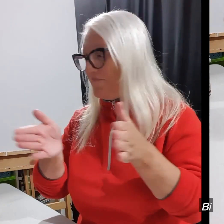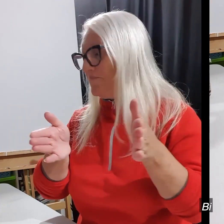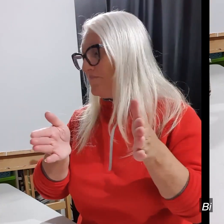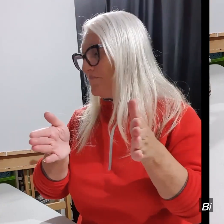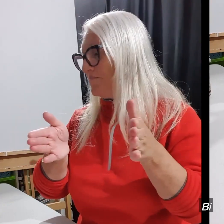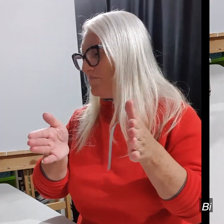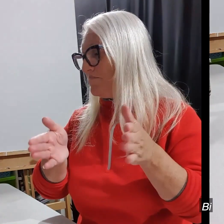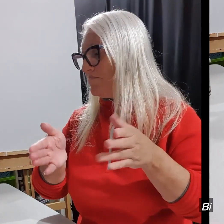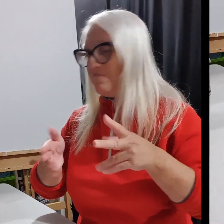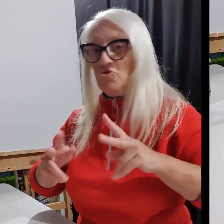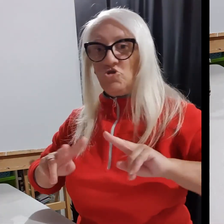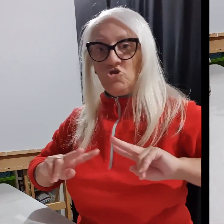bi,